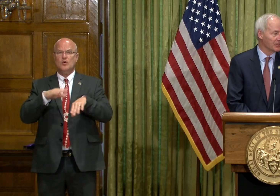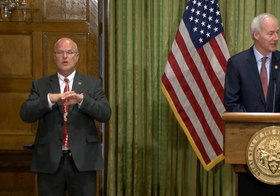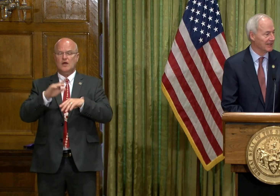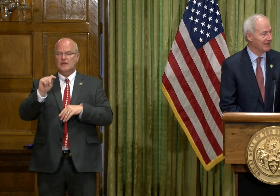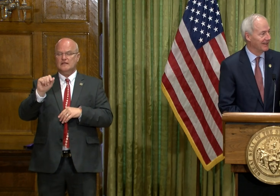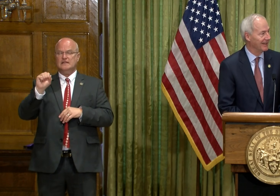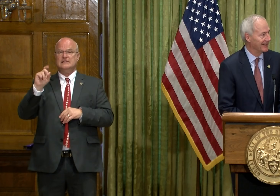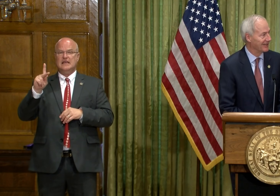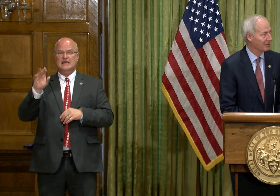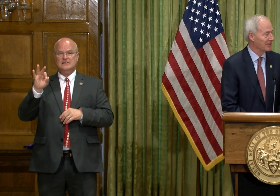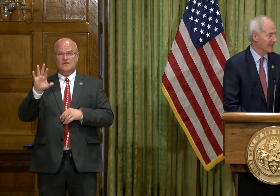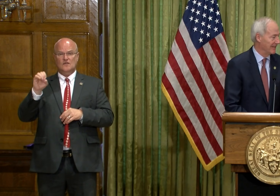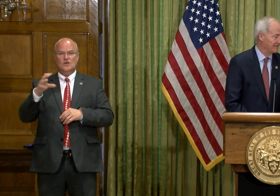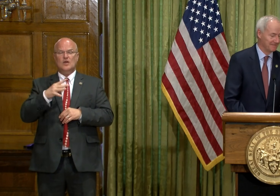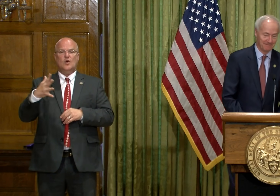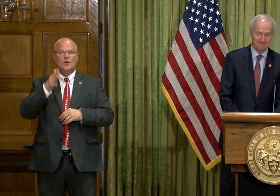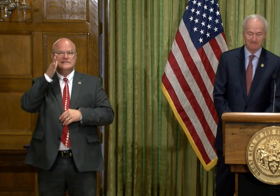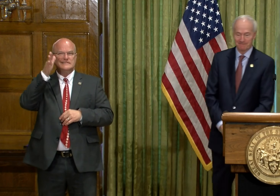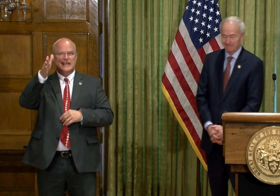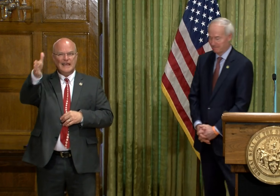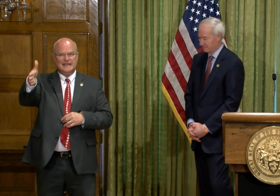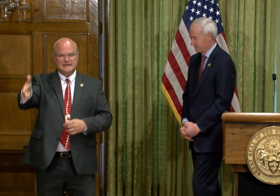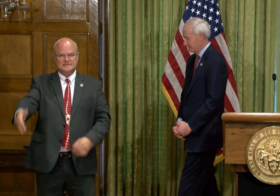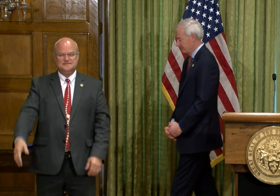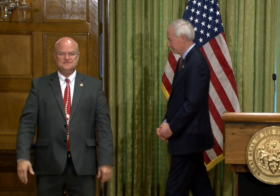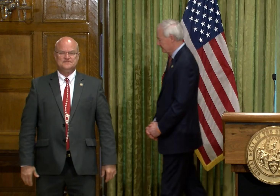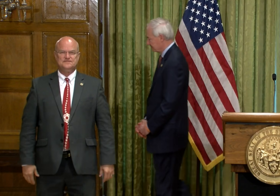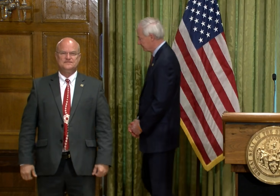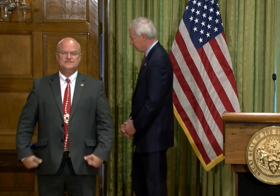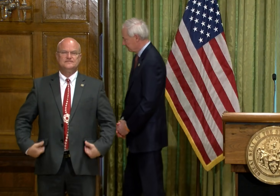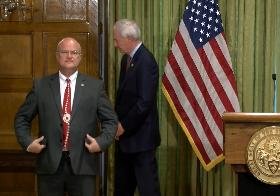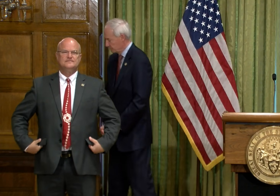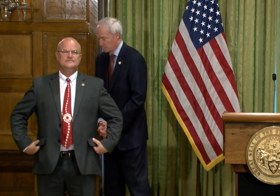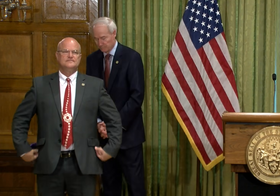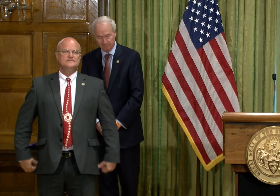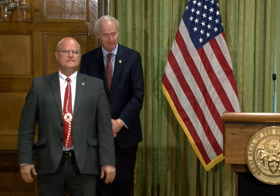task force and what's ahead.